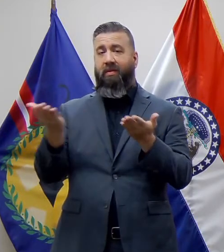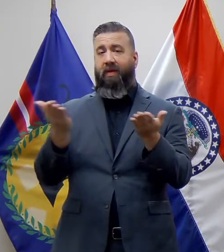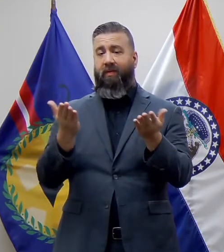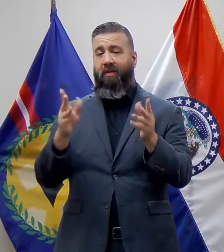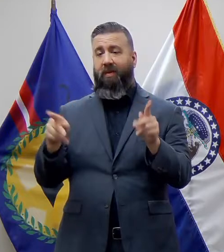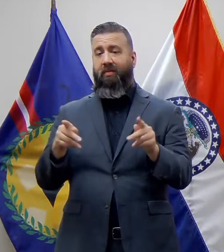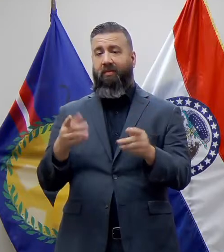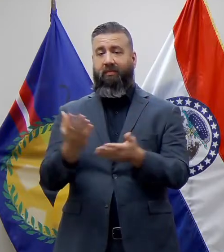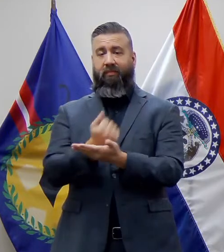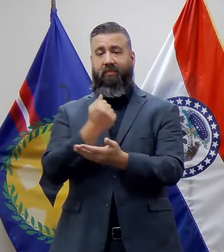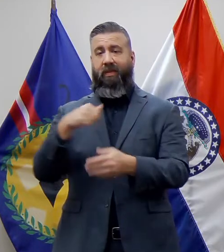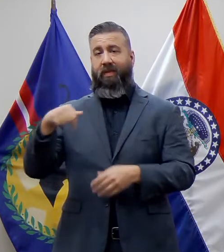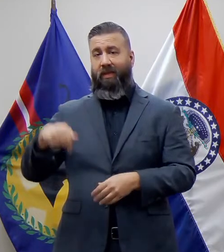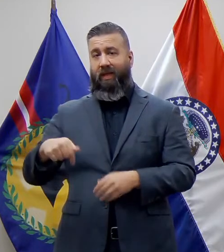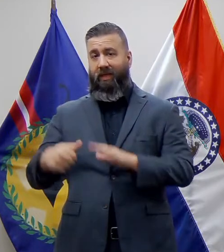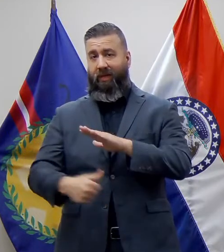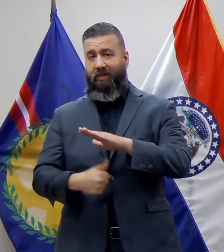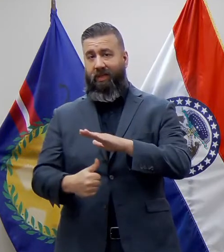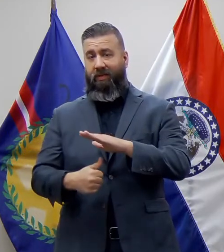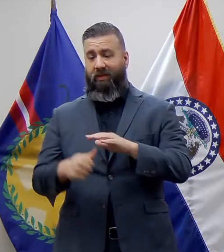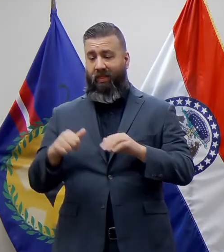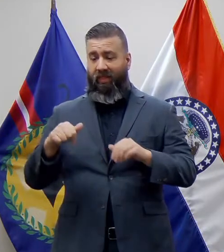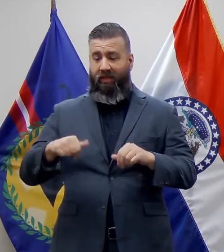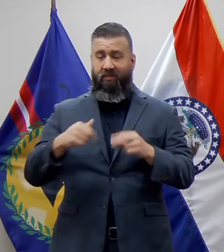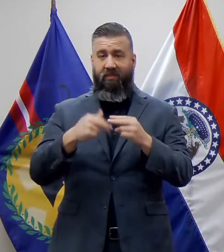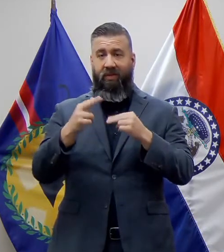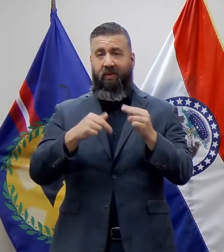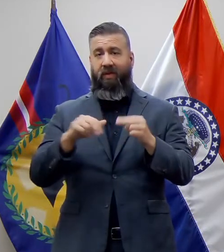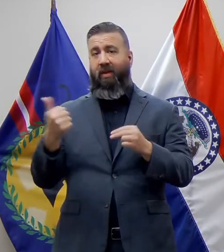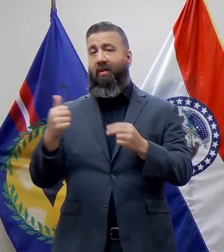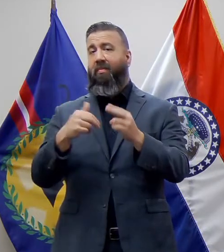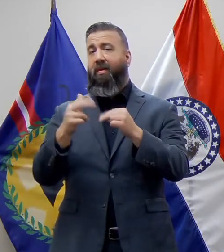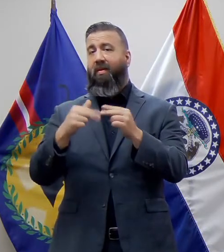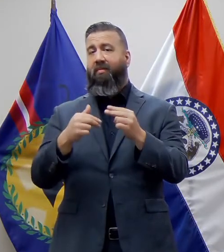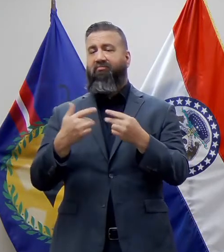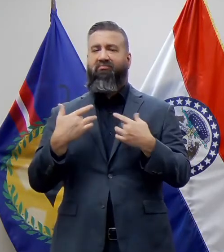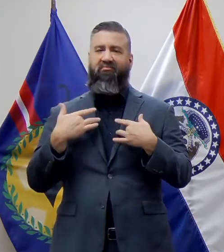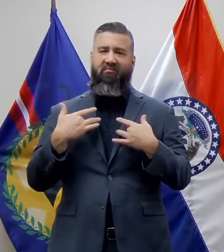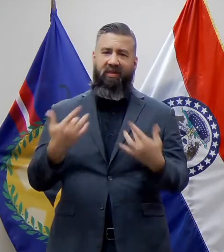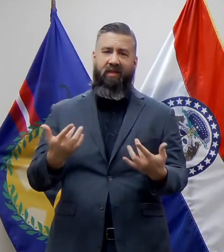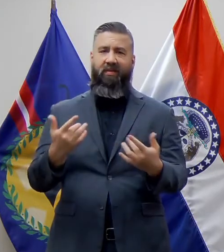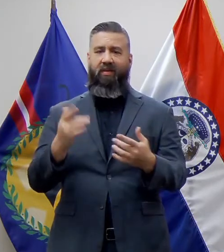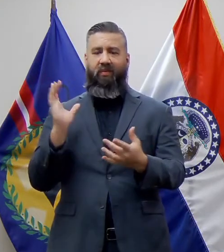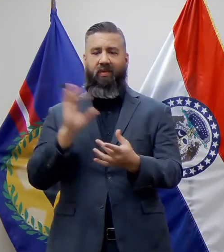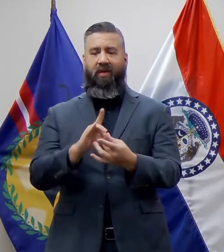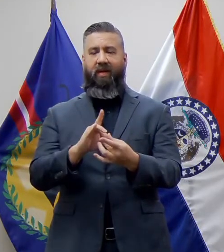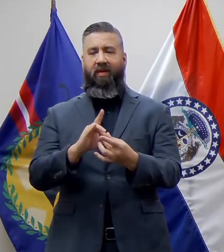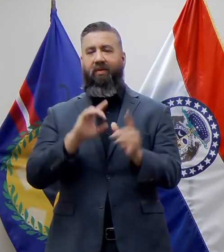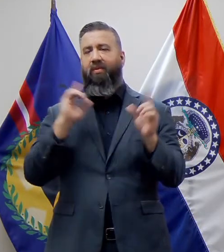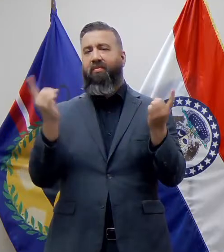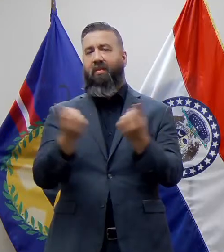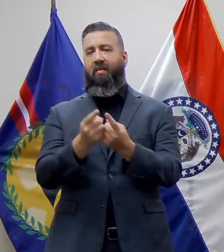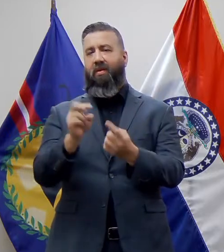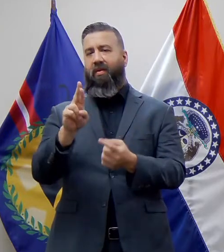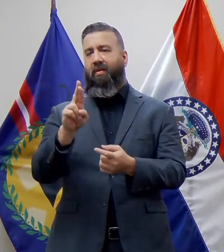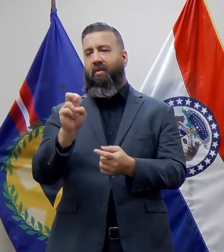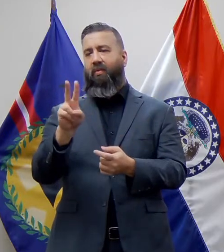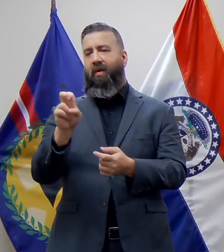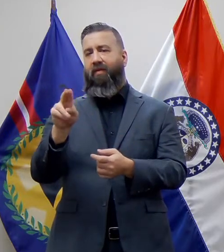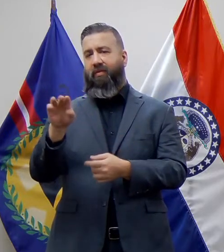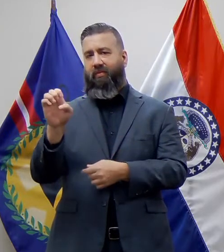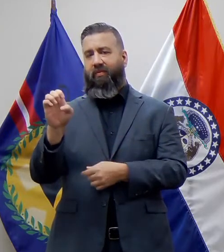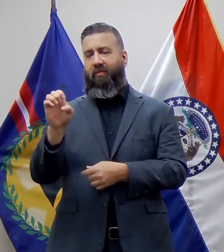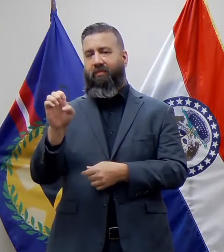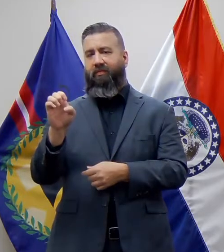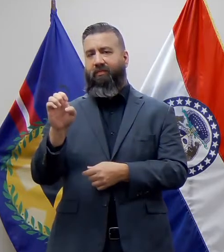receive downstairs in this building and in our other buildings are generally related to the Department of Revenue. But I expect we'll